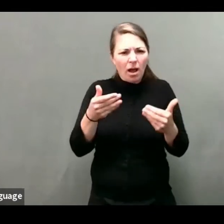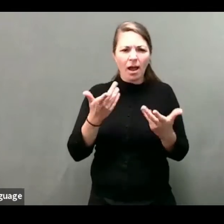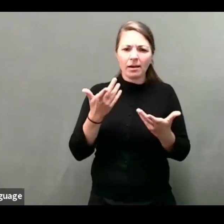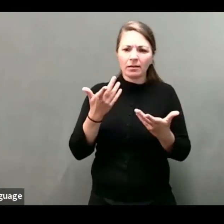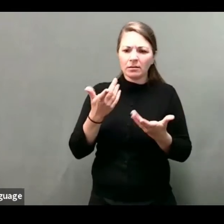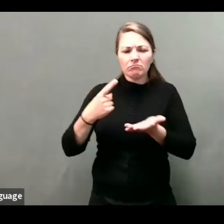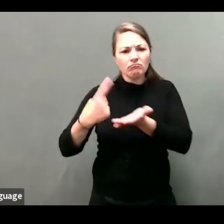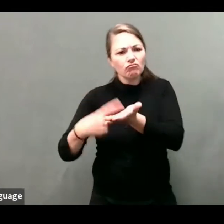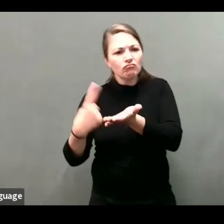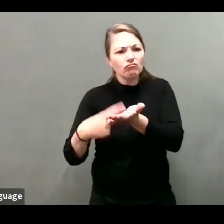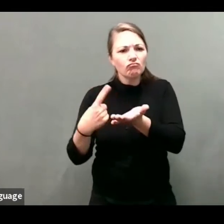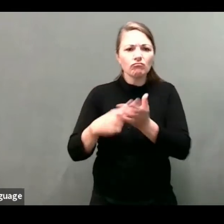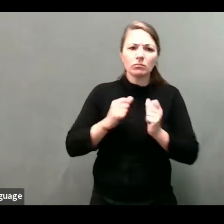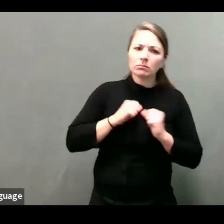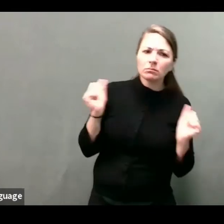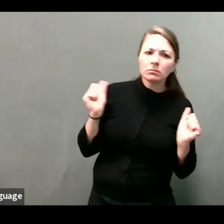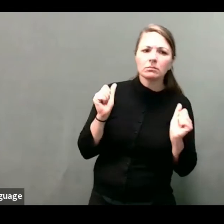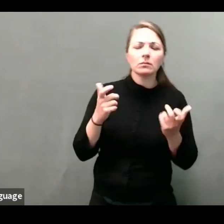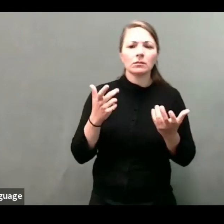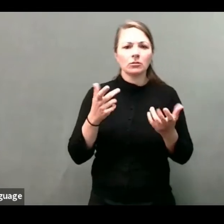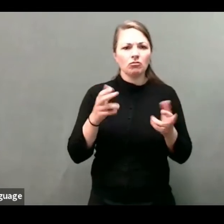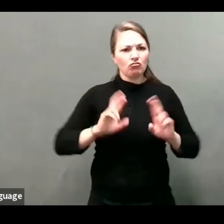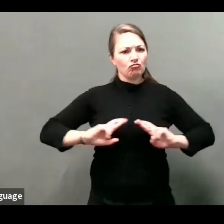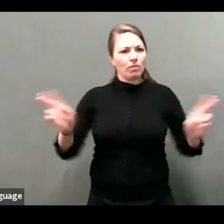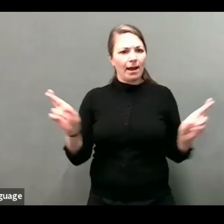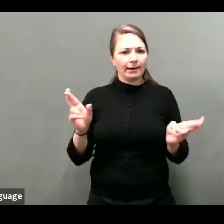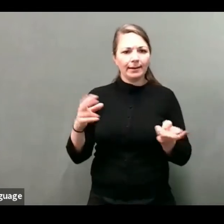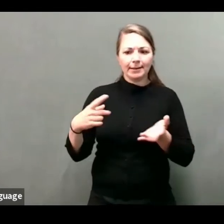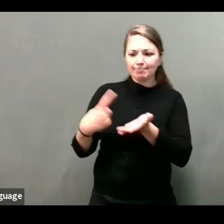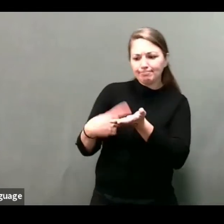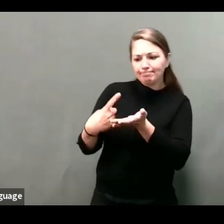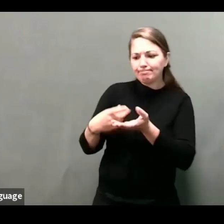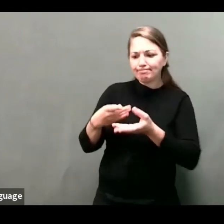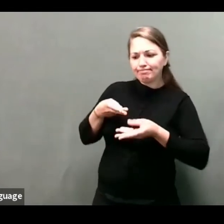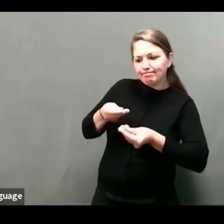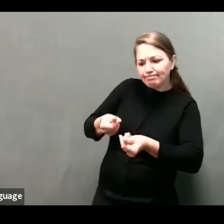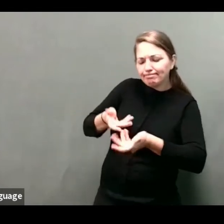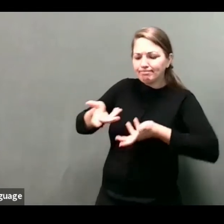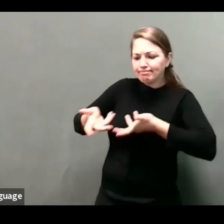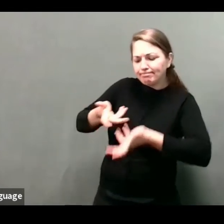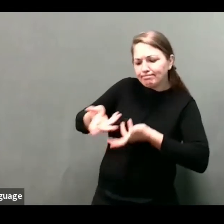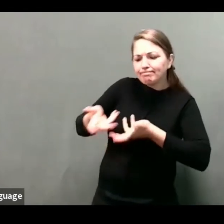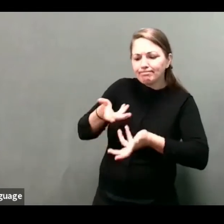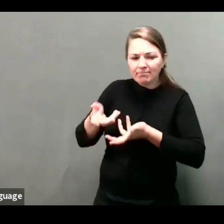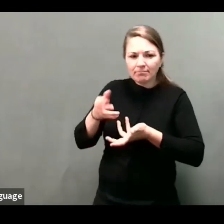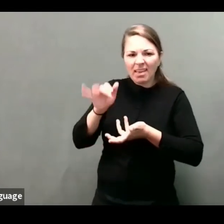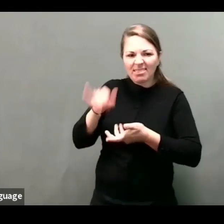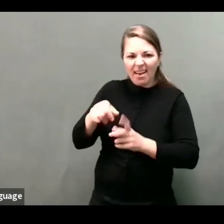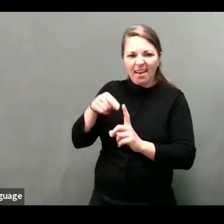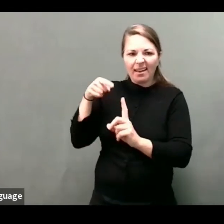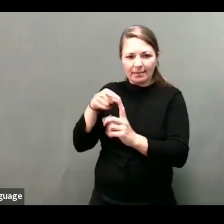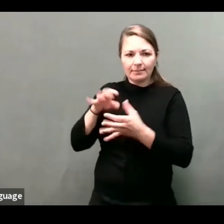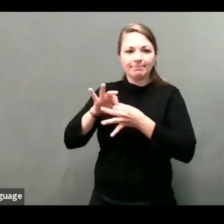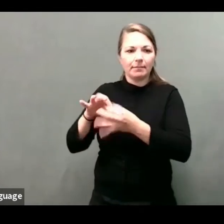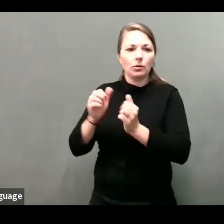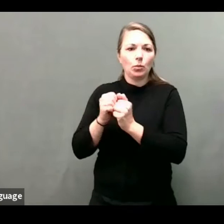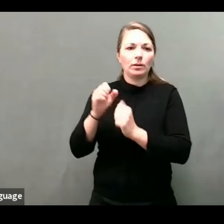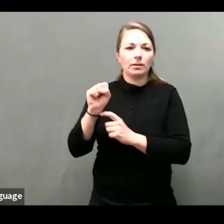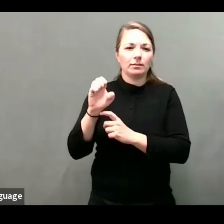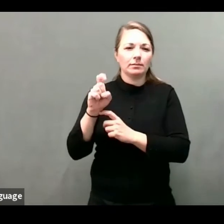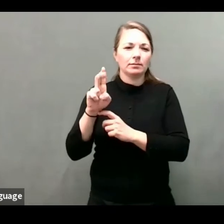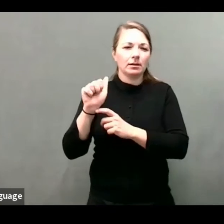things, and to be prepared to talk about the kind of sexual component of this type of an